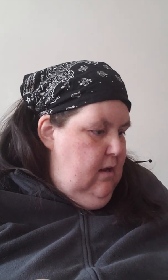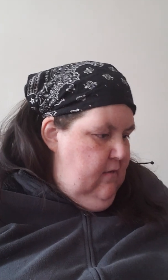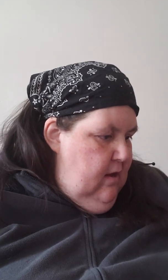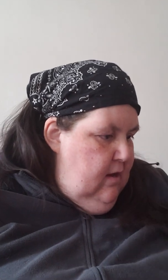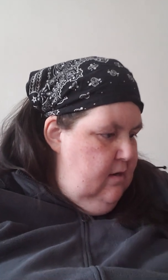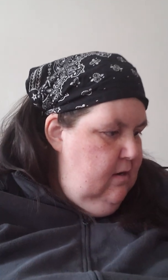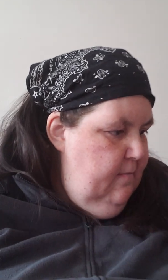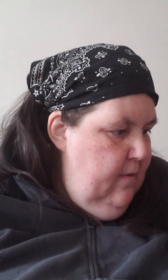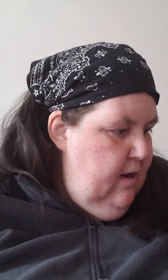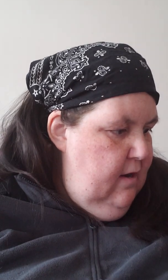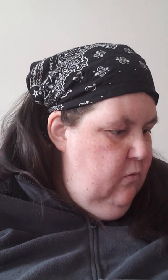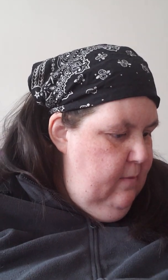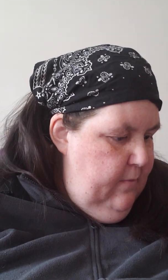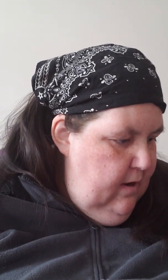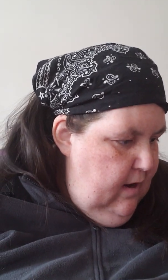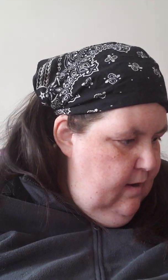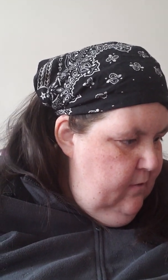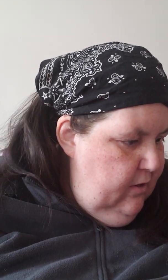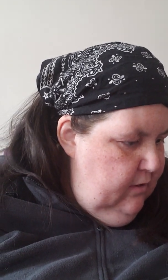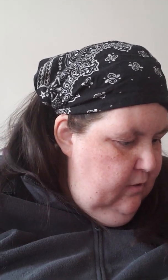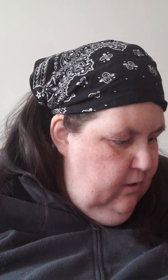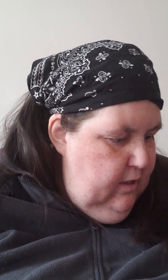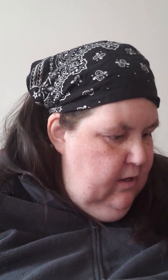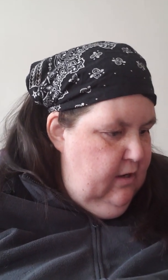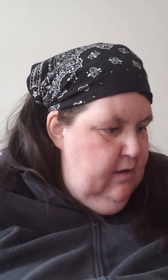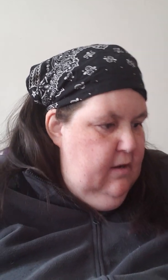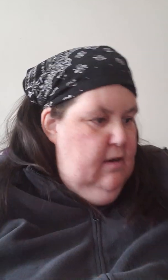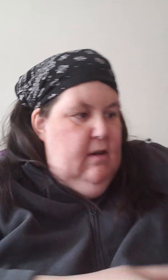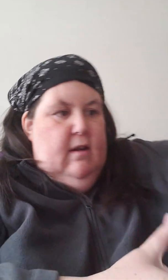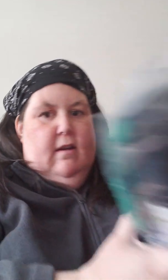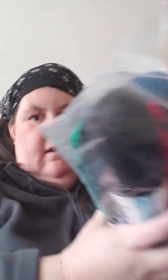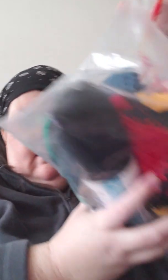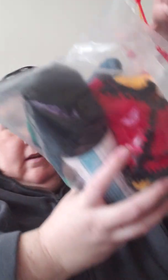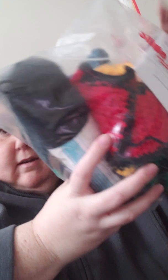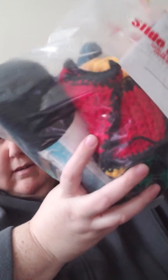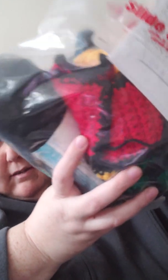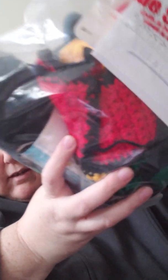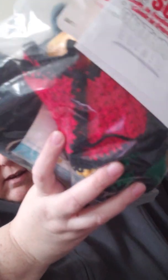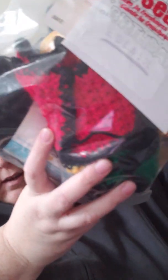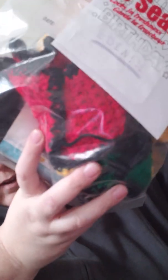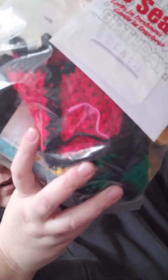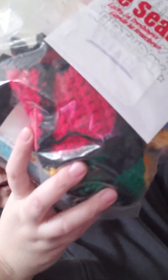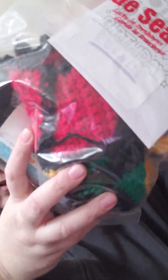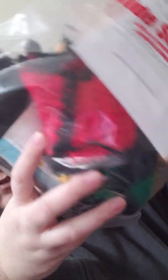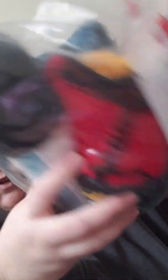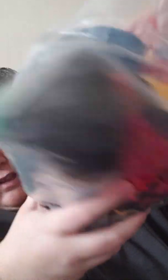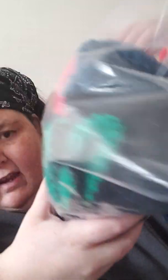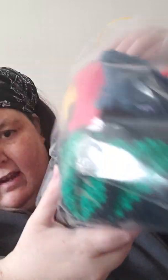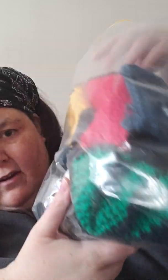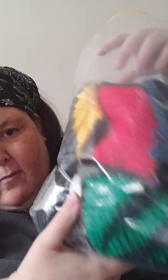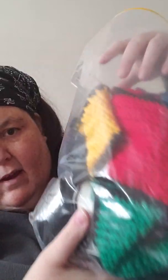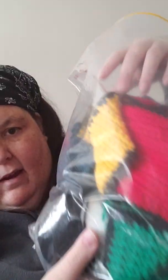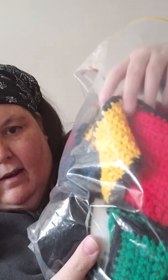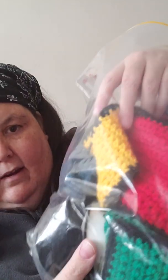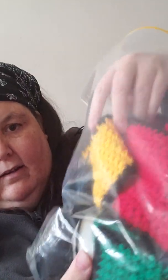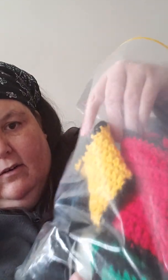And then my whip I am currently working on is the Lego bag. So